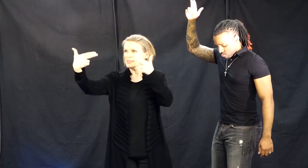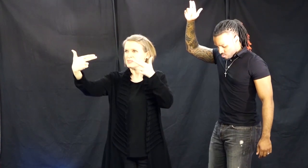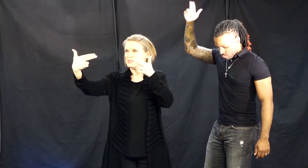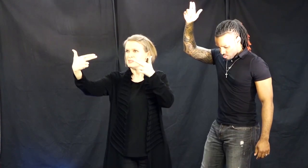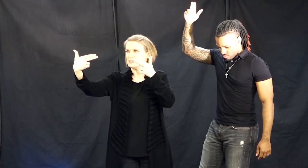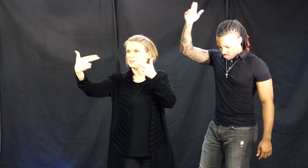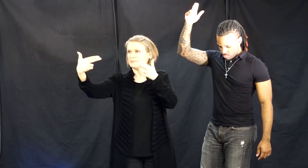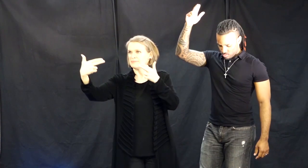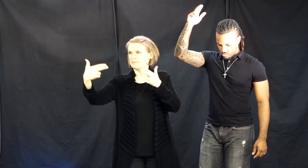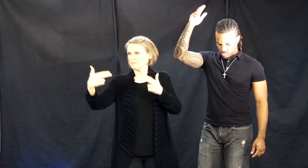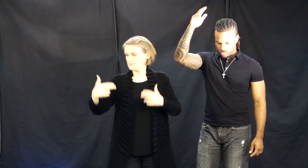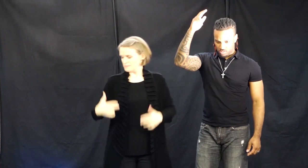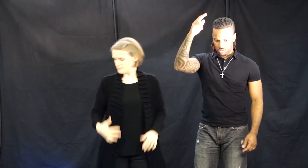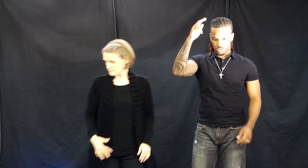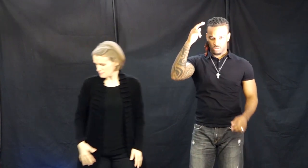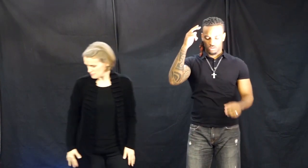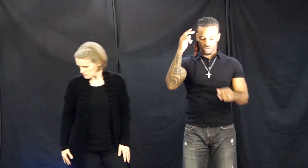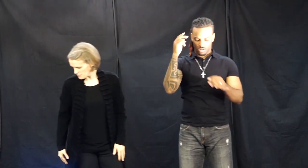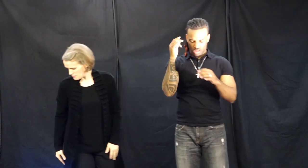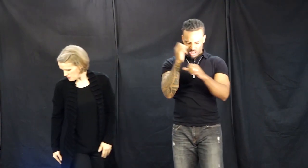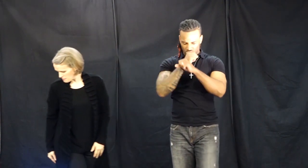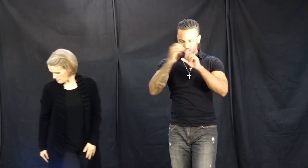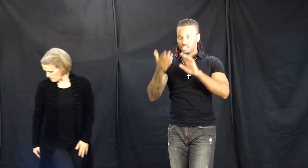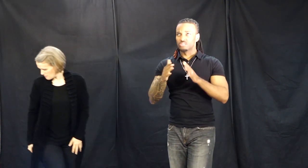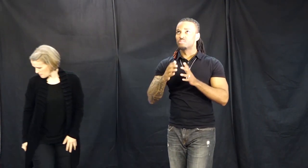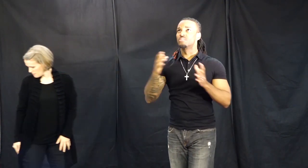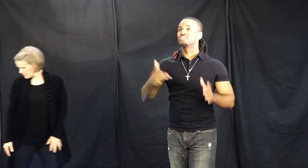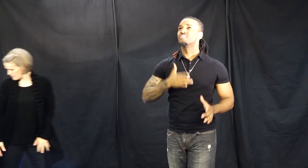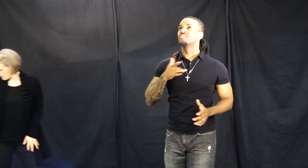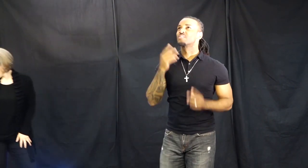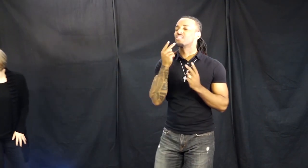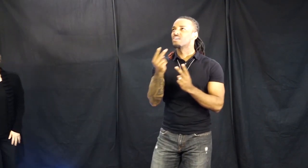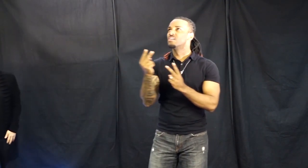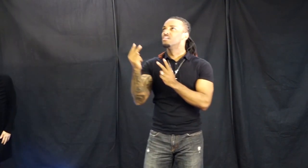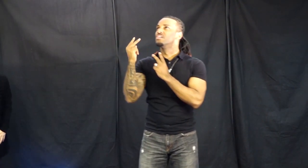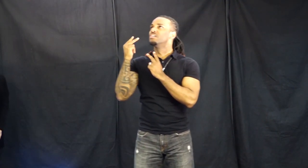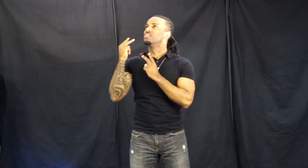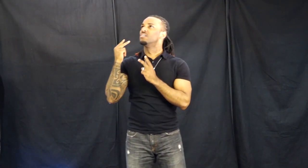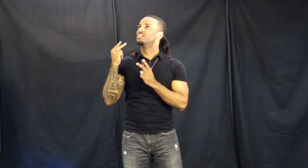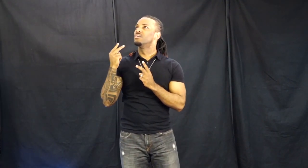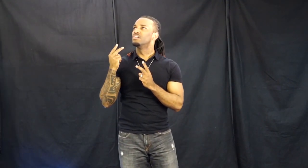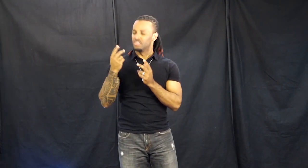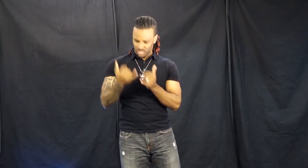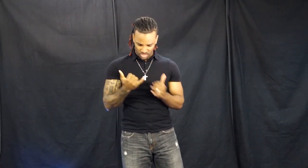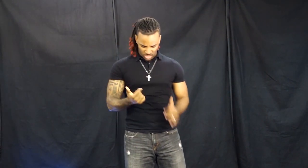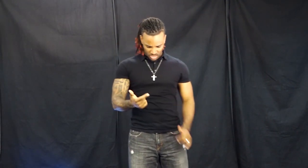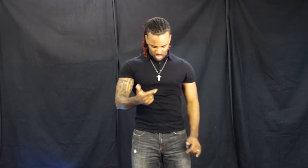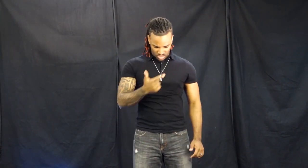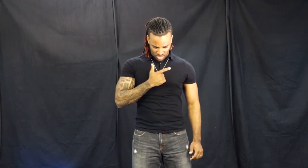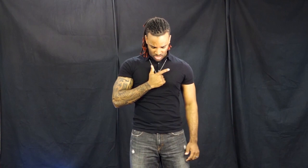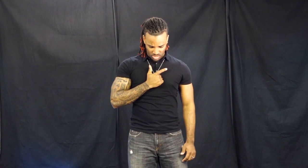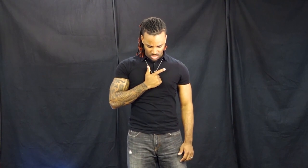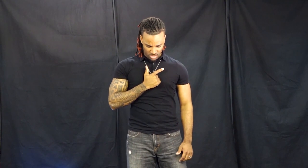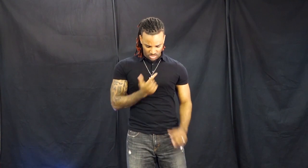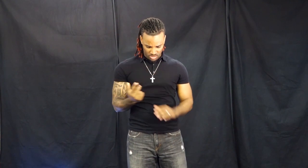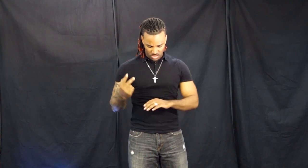I imagine death so much it feels more like a memory. Is this where it gets me? On my